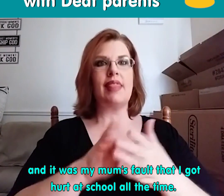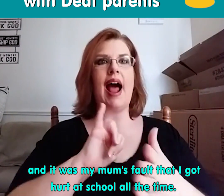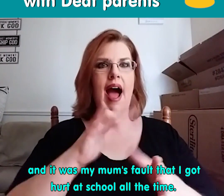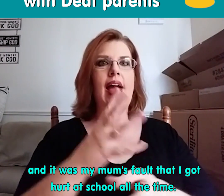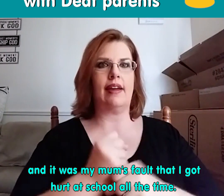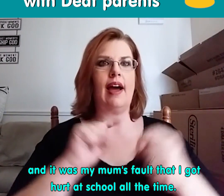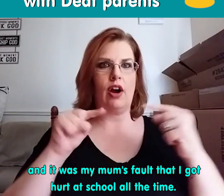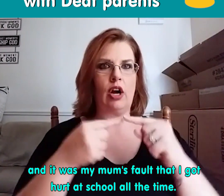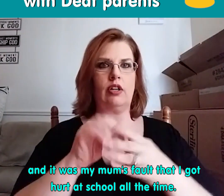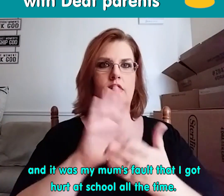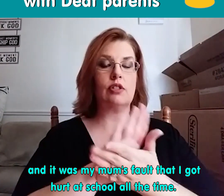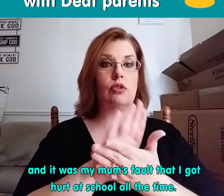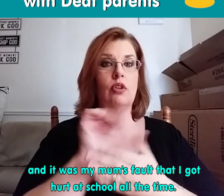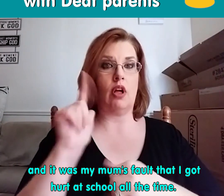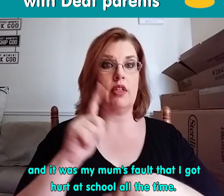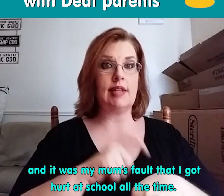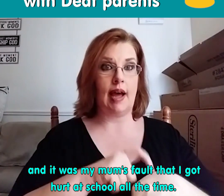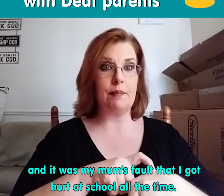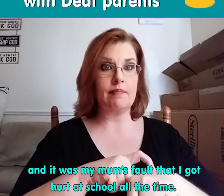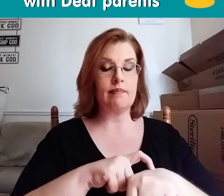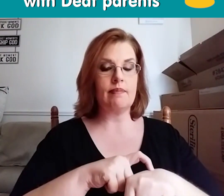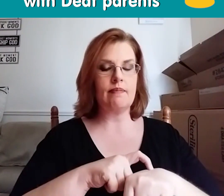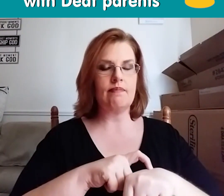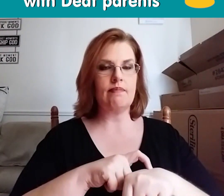that I got hurt in school all the time.